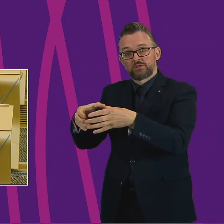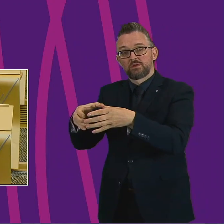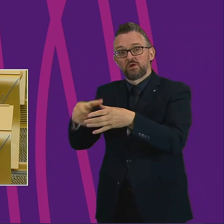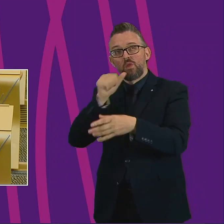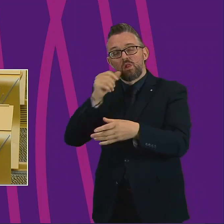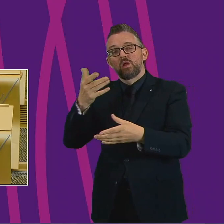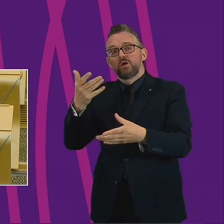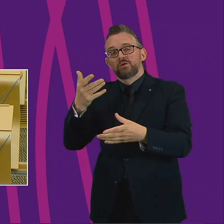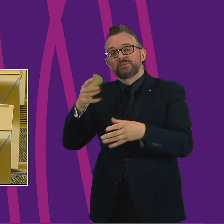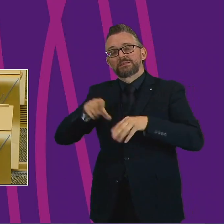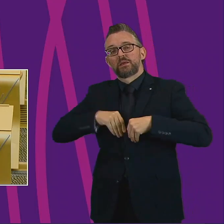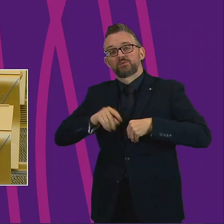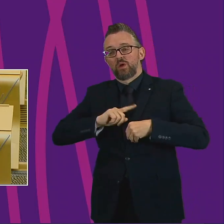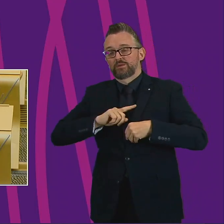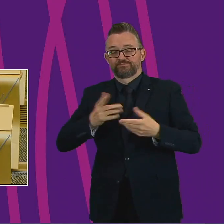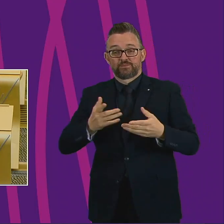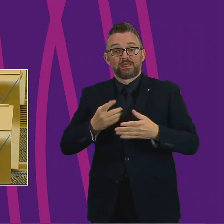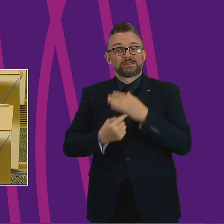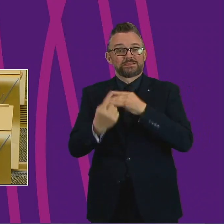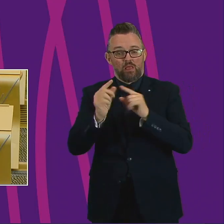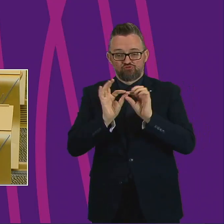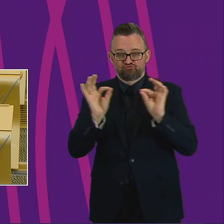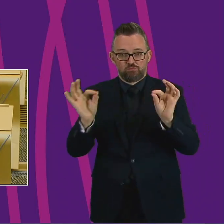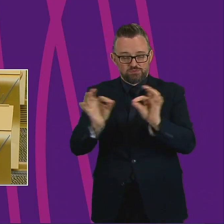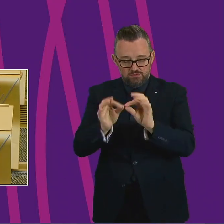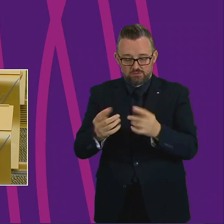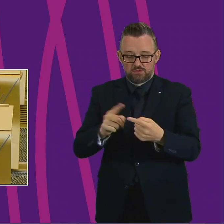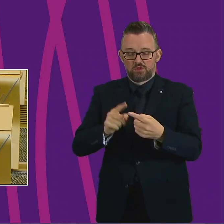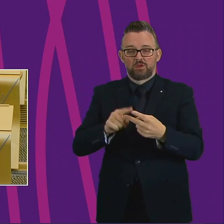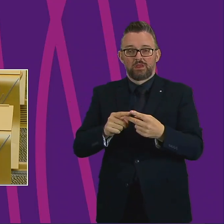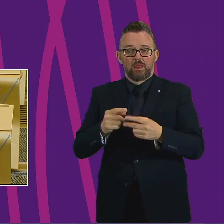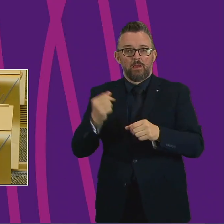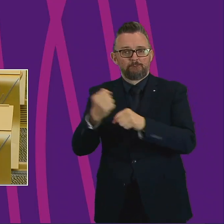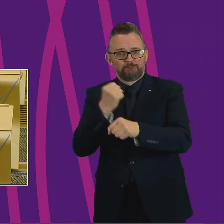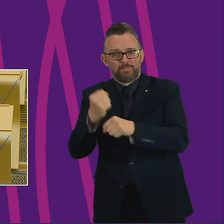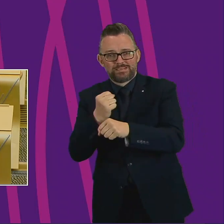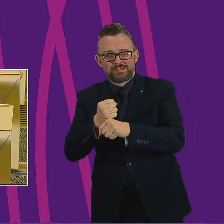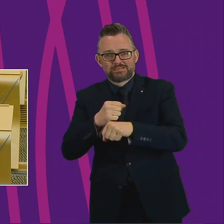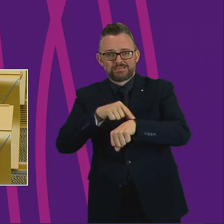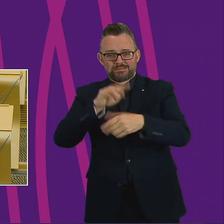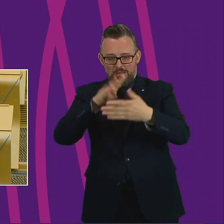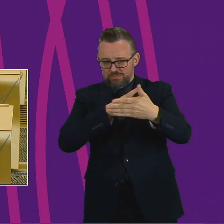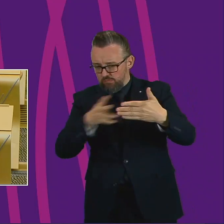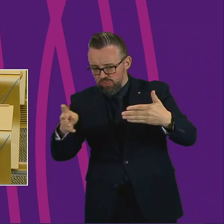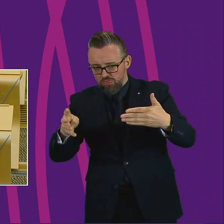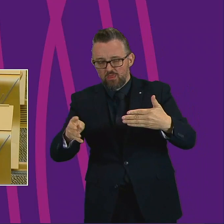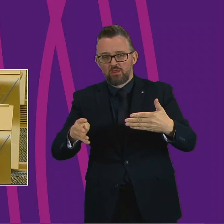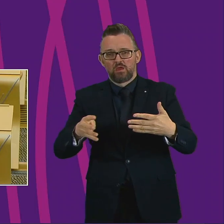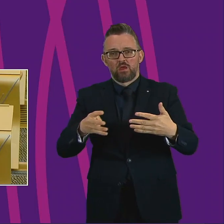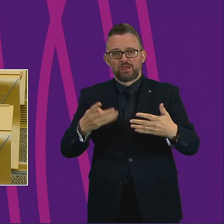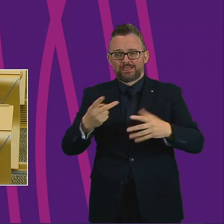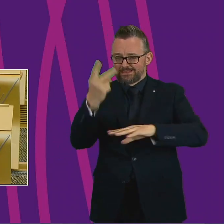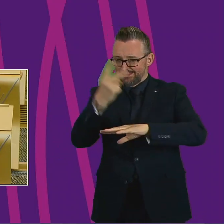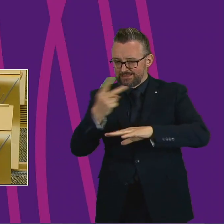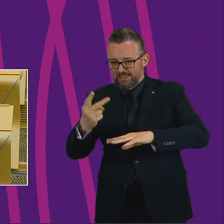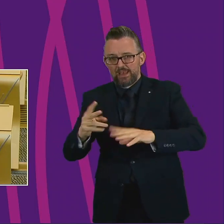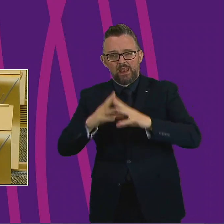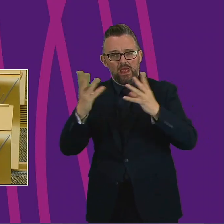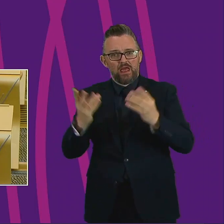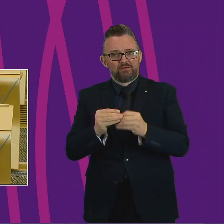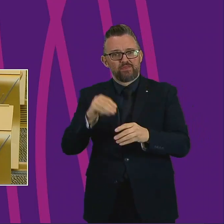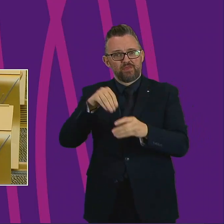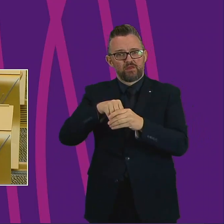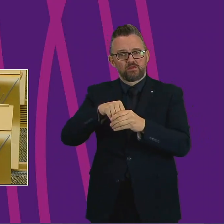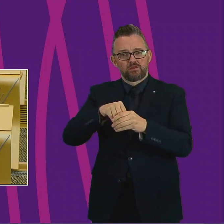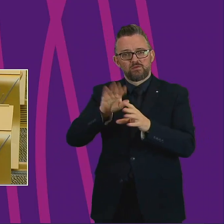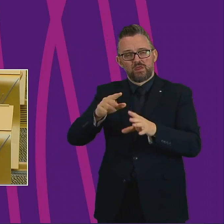example, maintenance schedules and the kind of maintenance that should be made and the design that should be there in the outset, where you